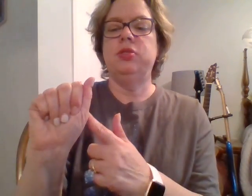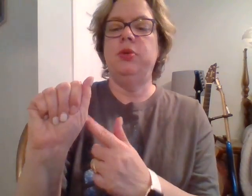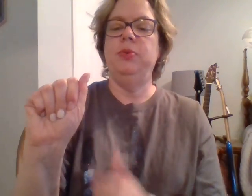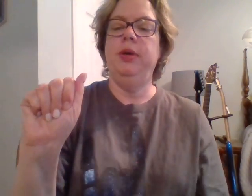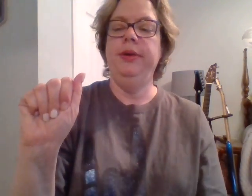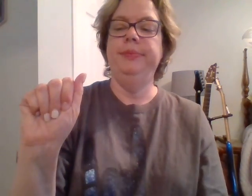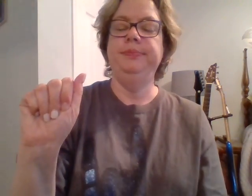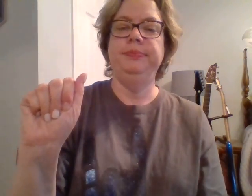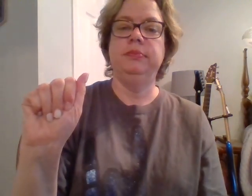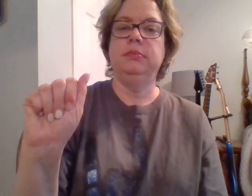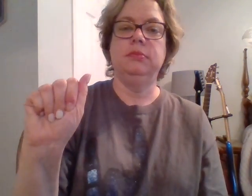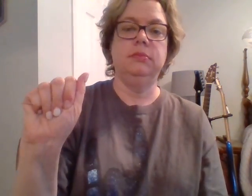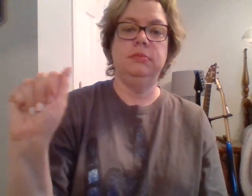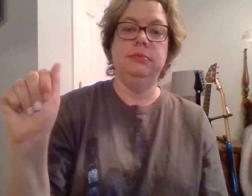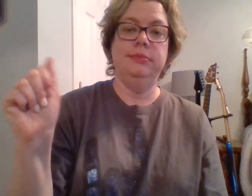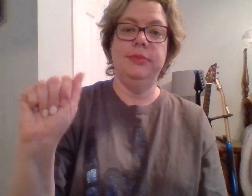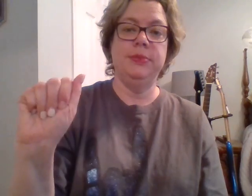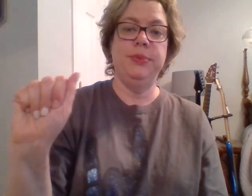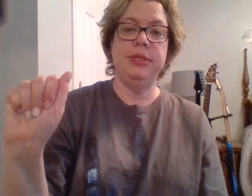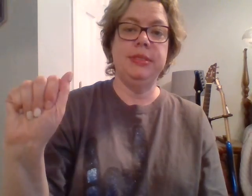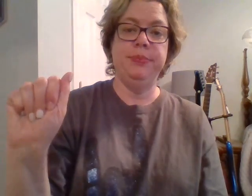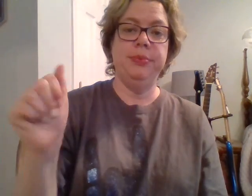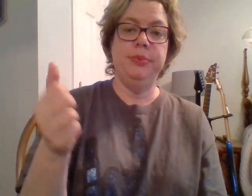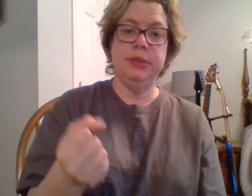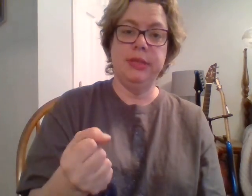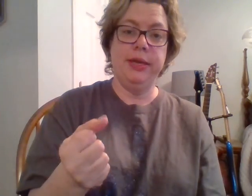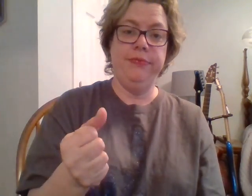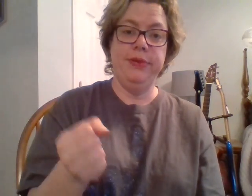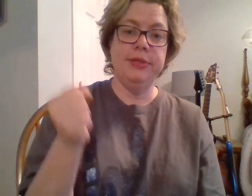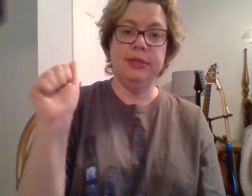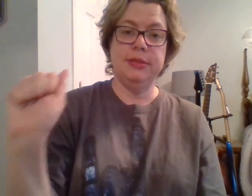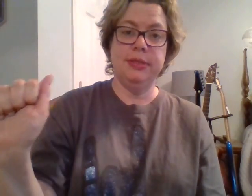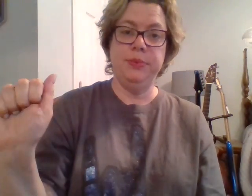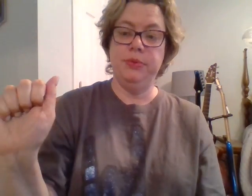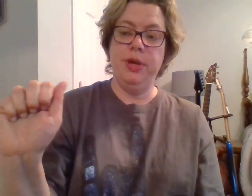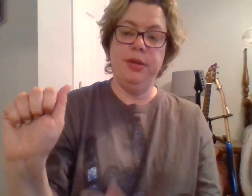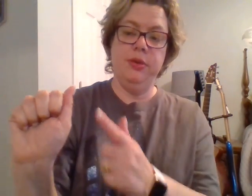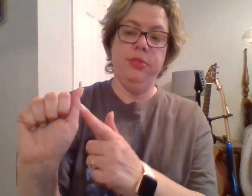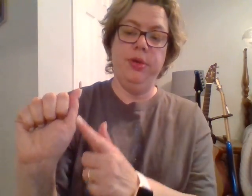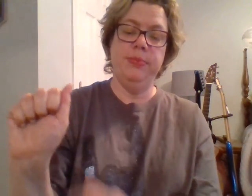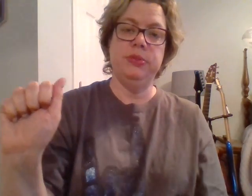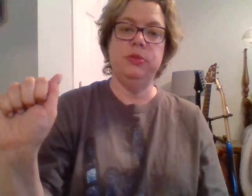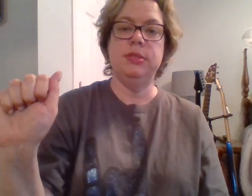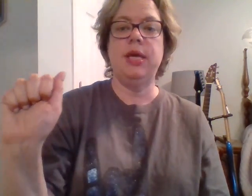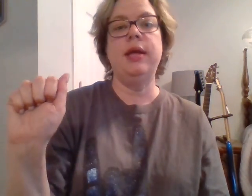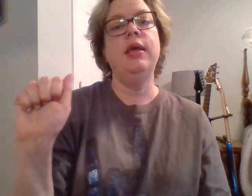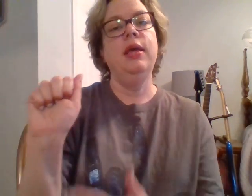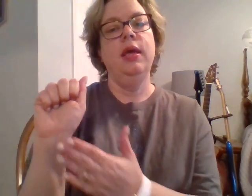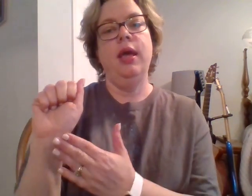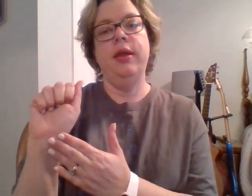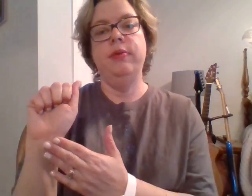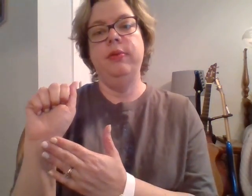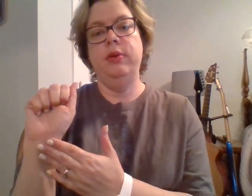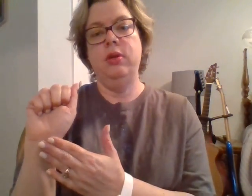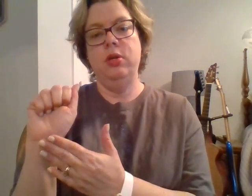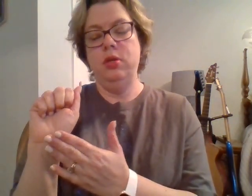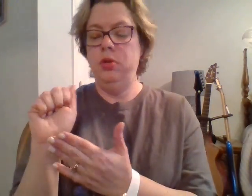so it's pretty simple. It's like a fist, except your thumb is to the side, and